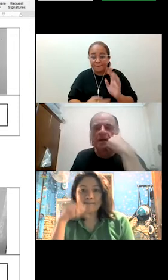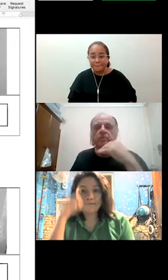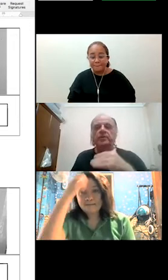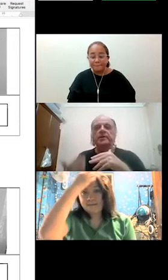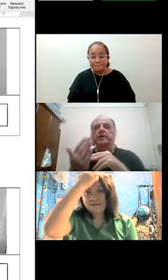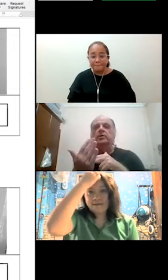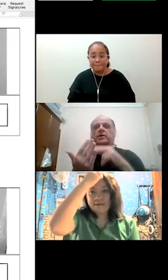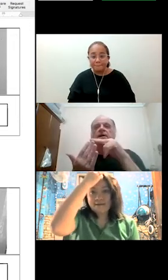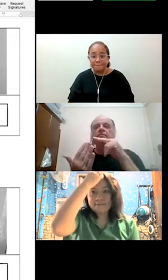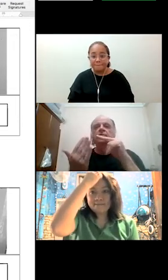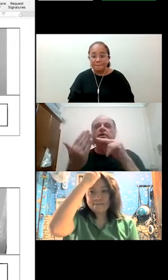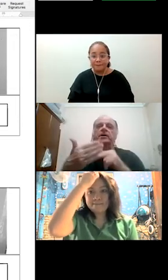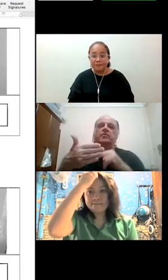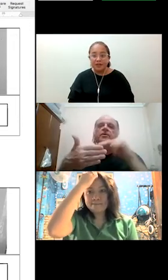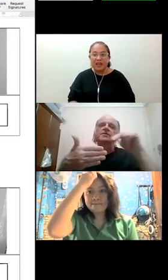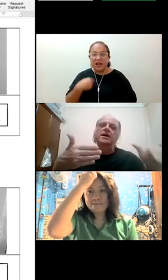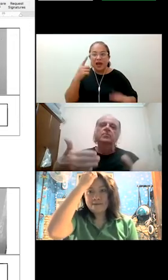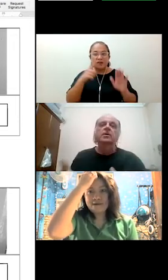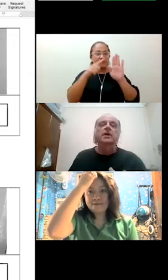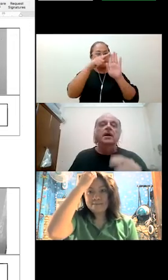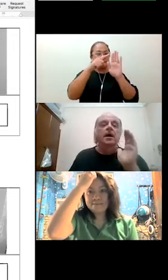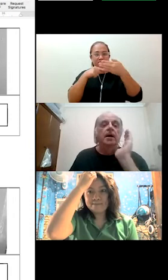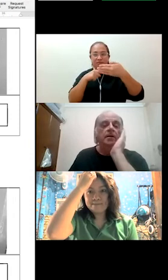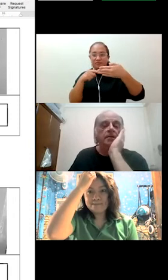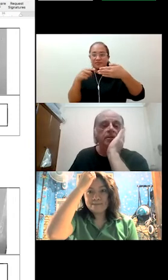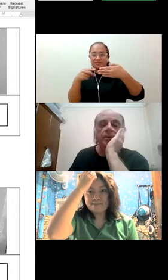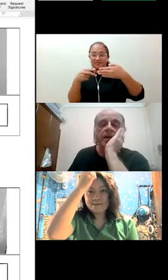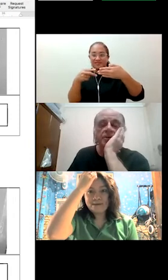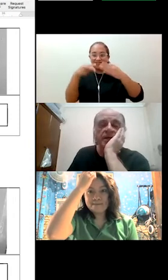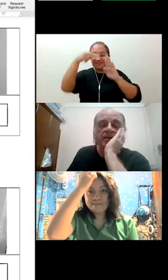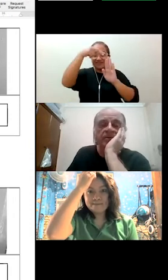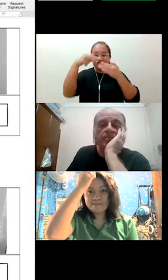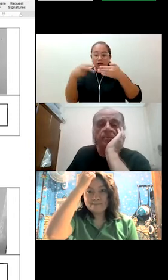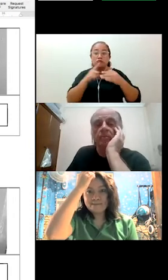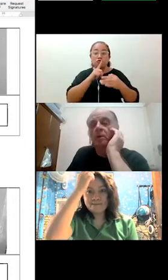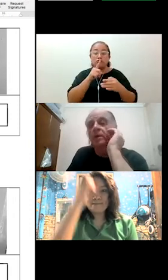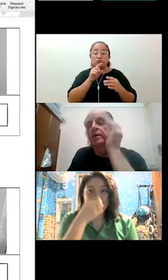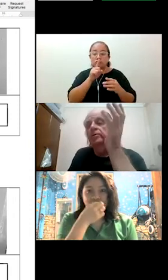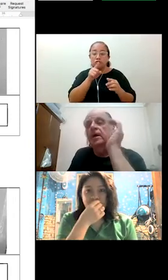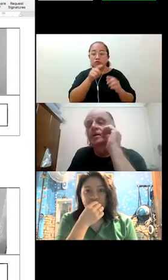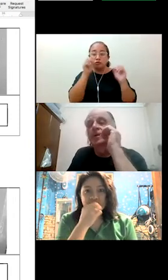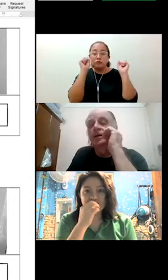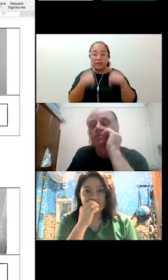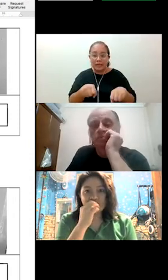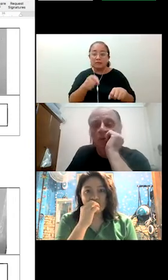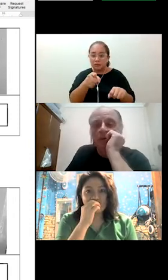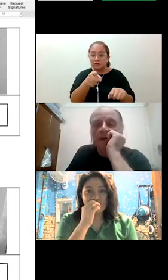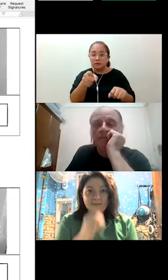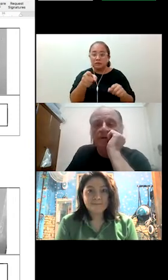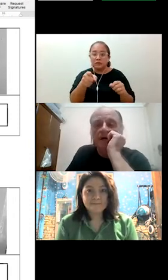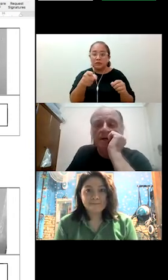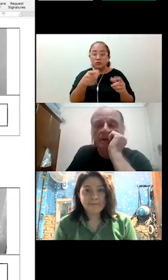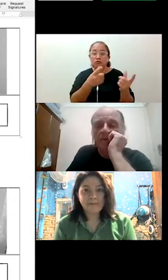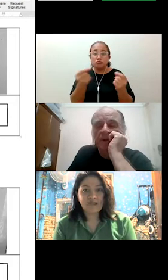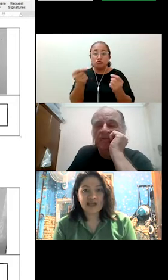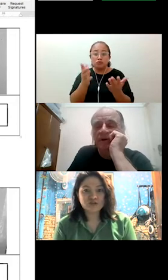You know, Yes, like sir. with inward and upward, inward and sideward. You can actually even take your time and do that